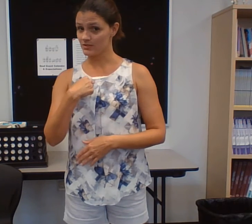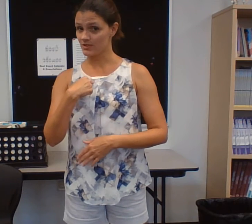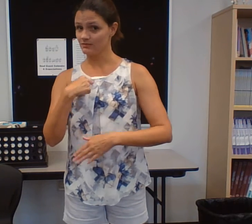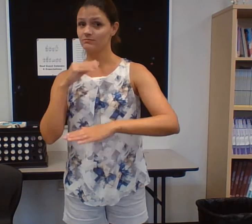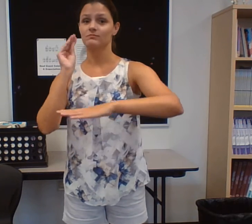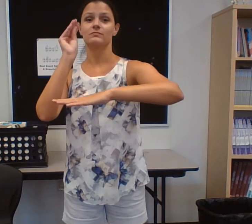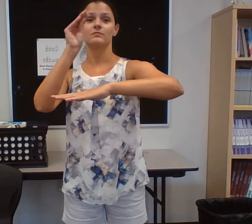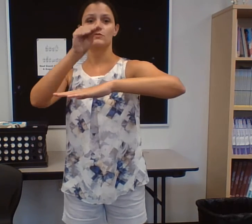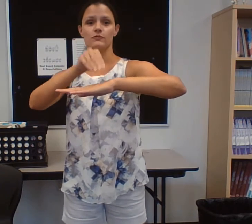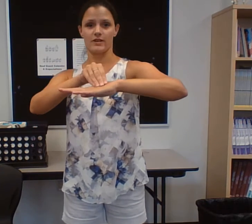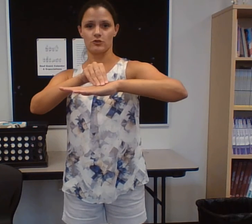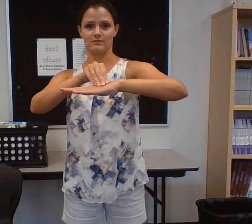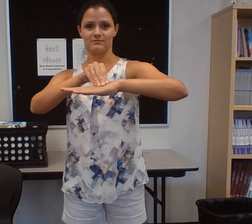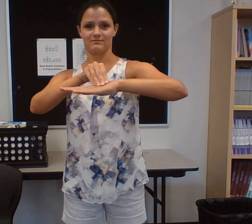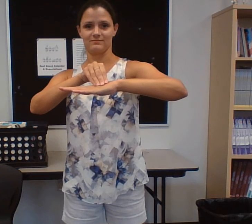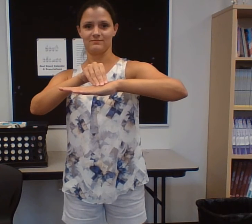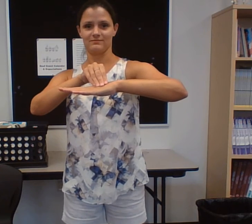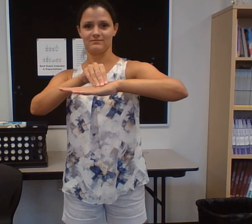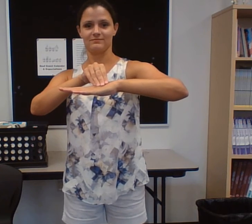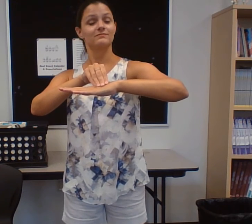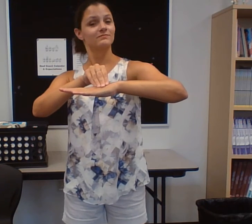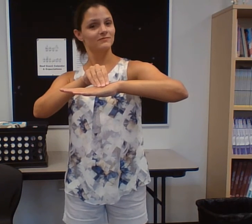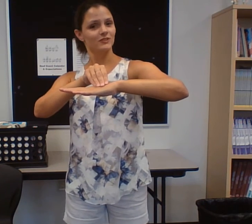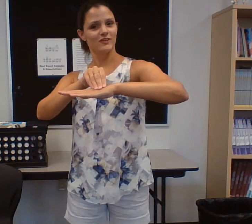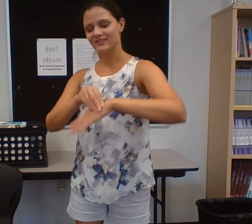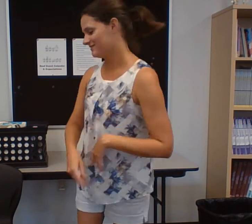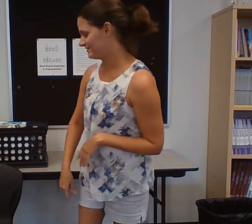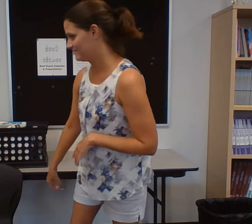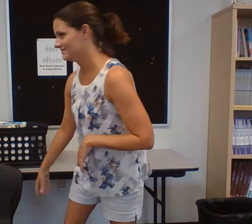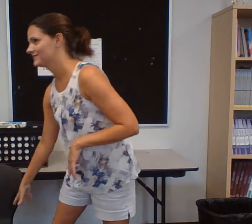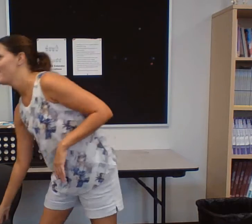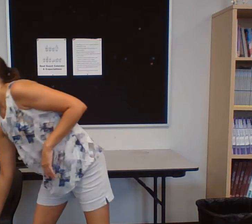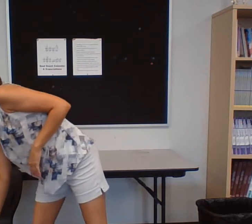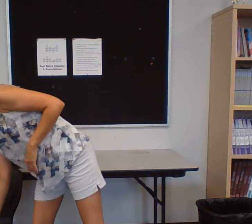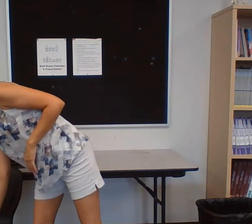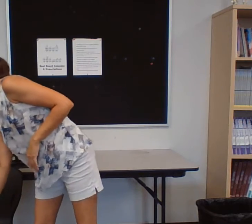person, direction. Good. Another one.